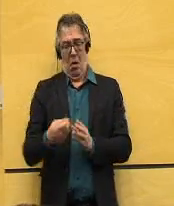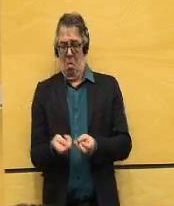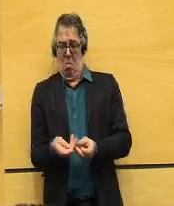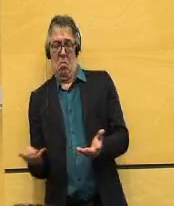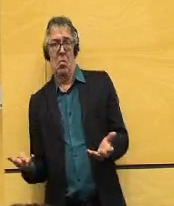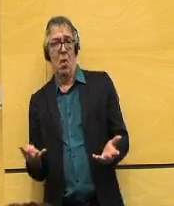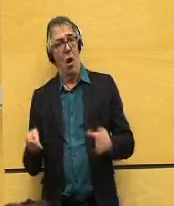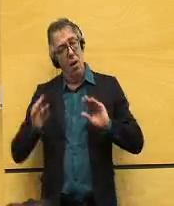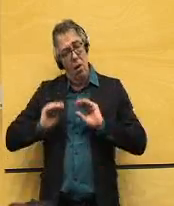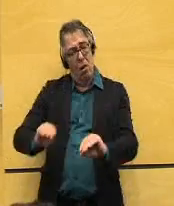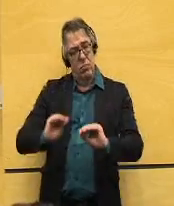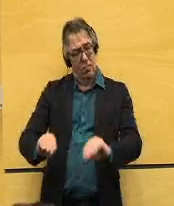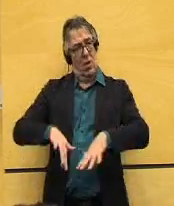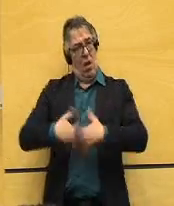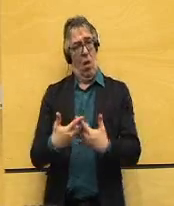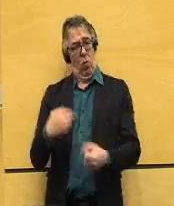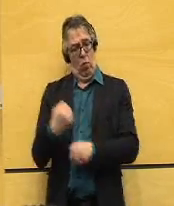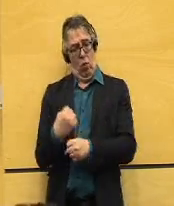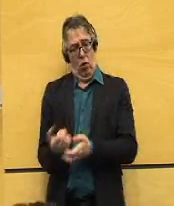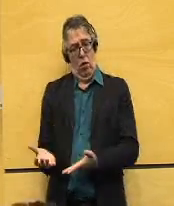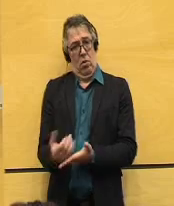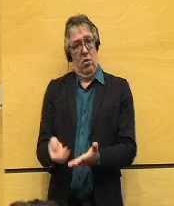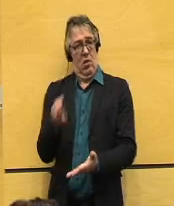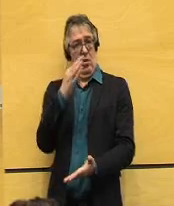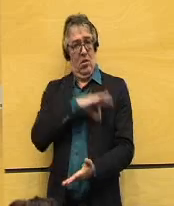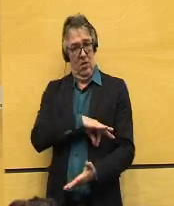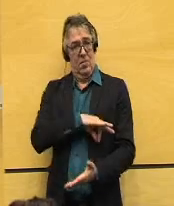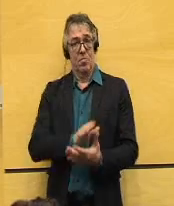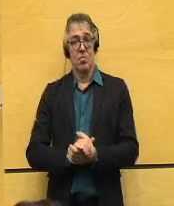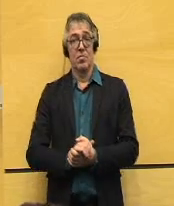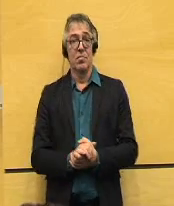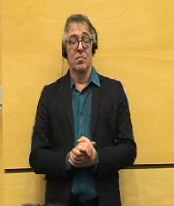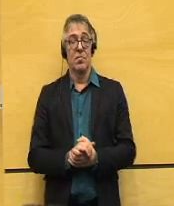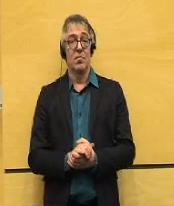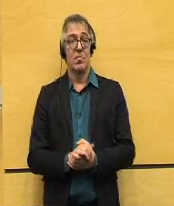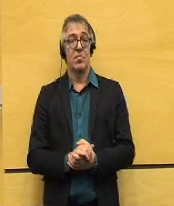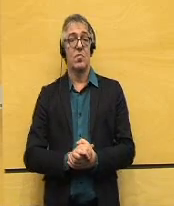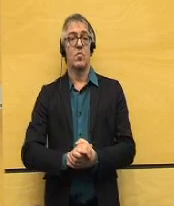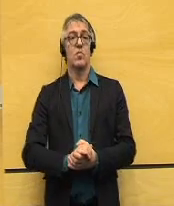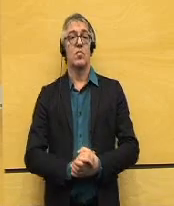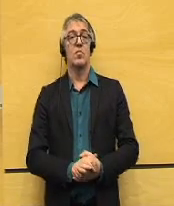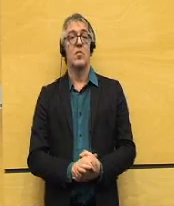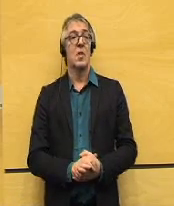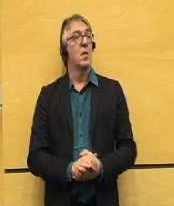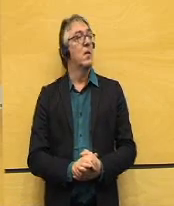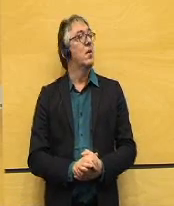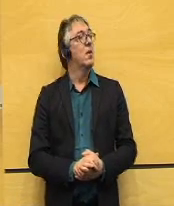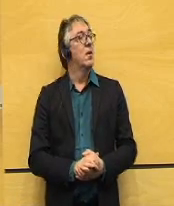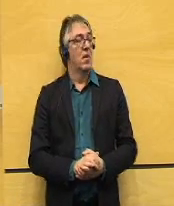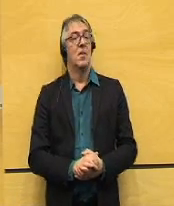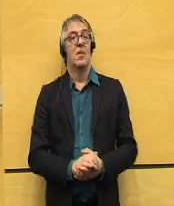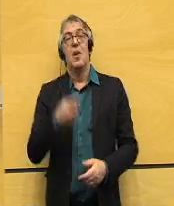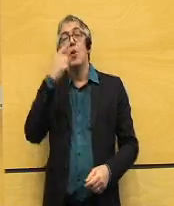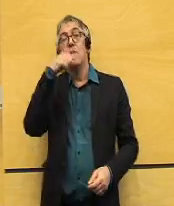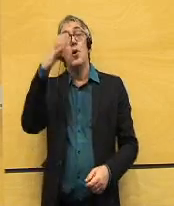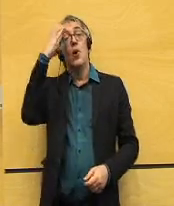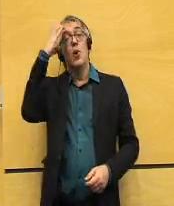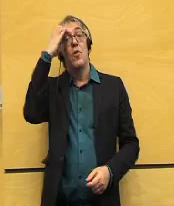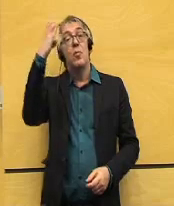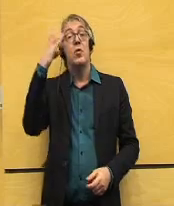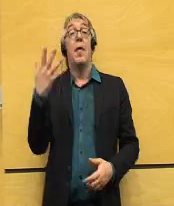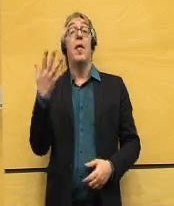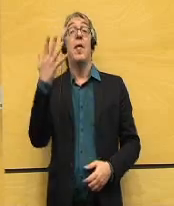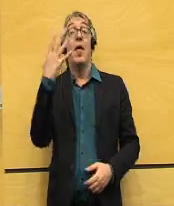training. Thai government also implemented the Incheon strategy to make the right real